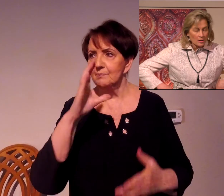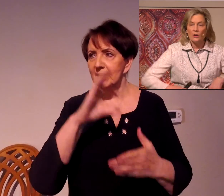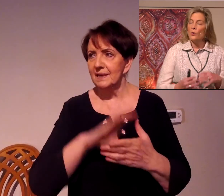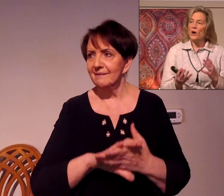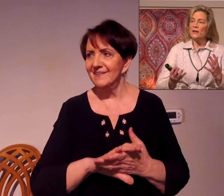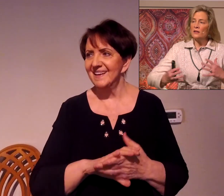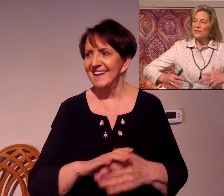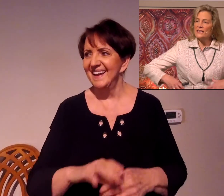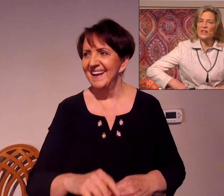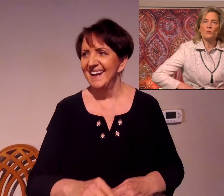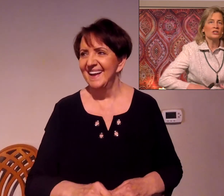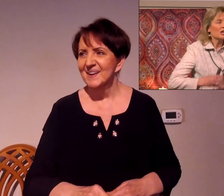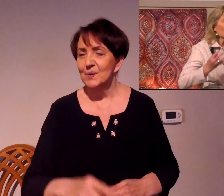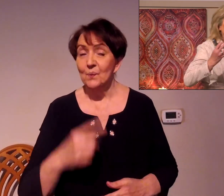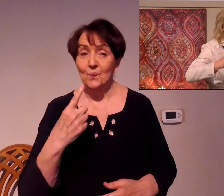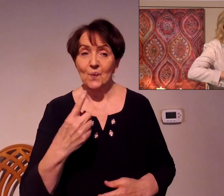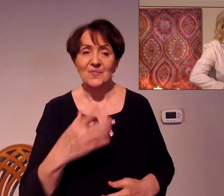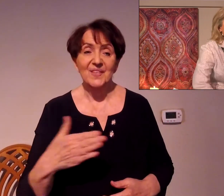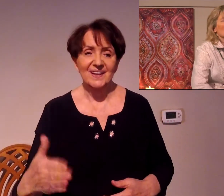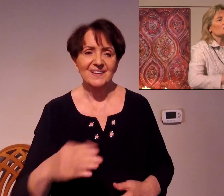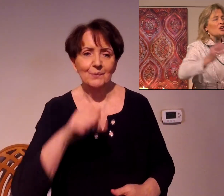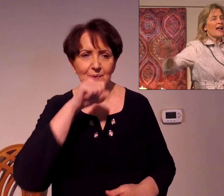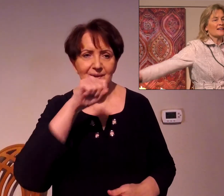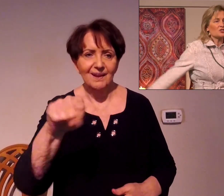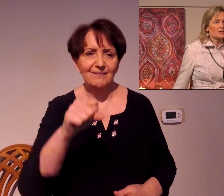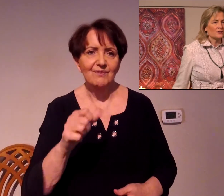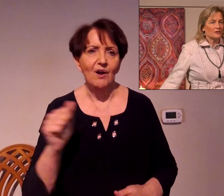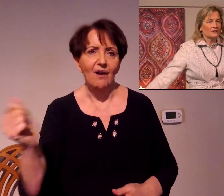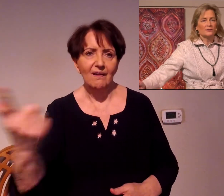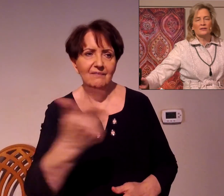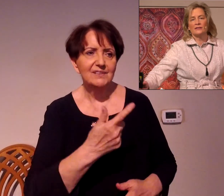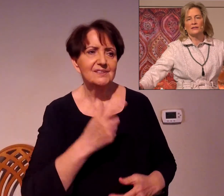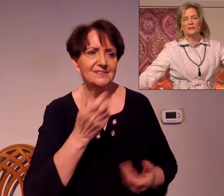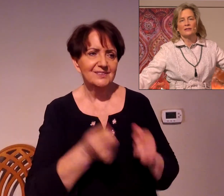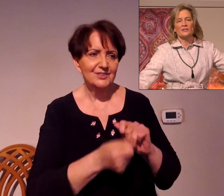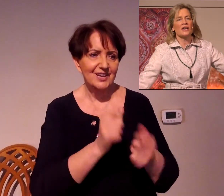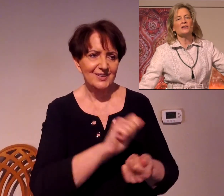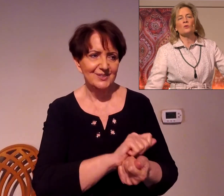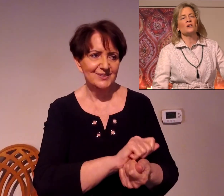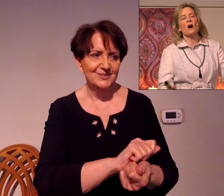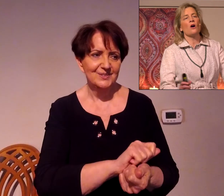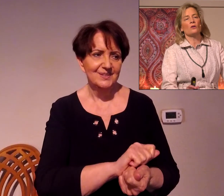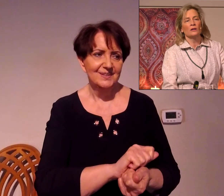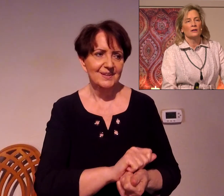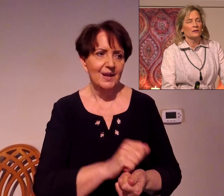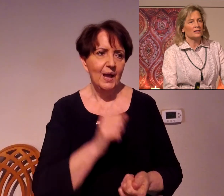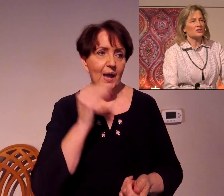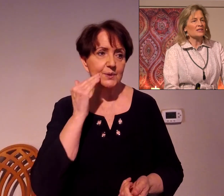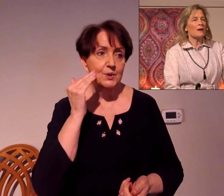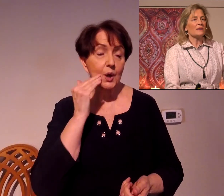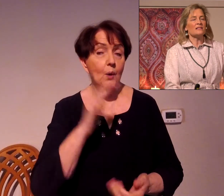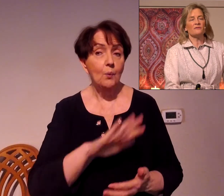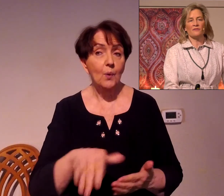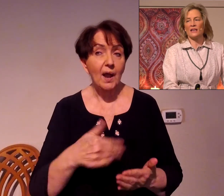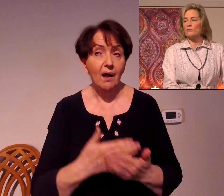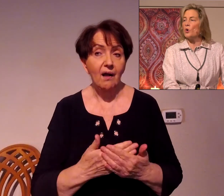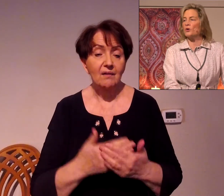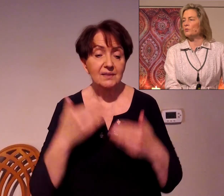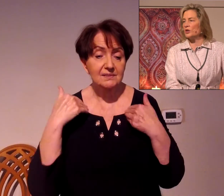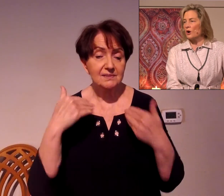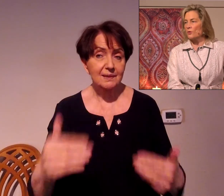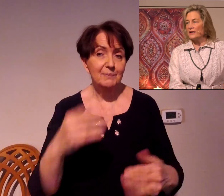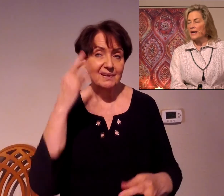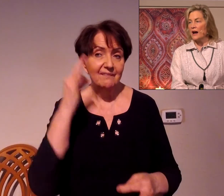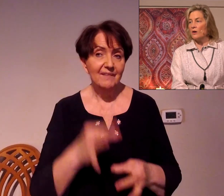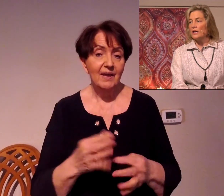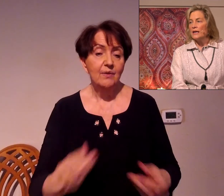So, one of the things I would love for us all to change, because I know we all can step into faith more